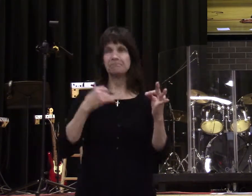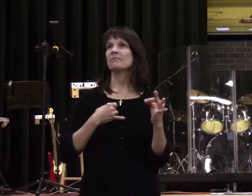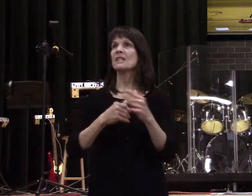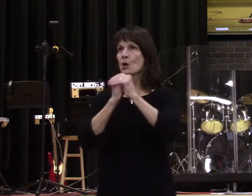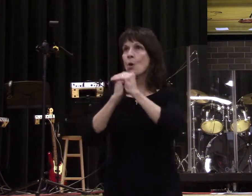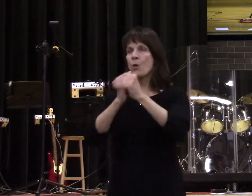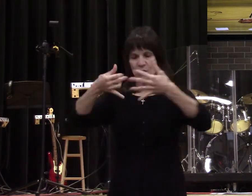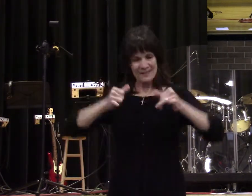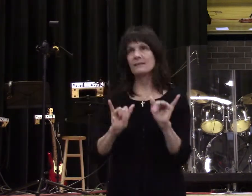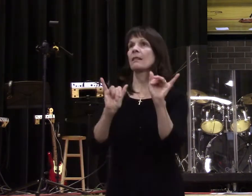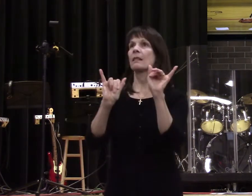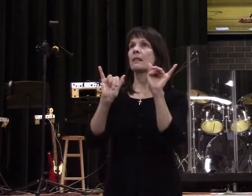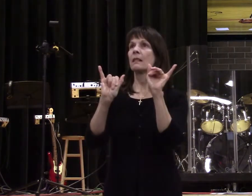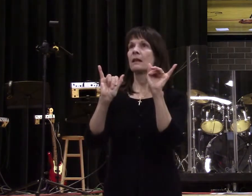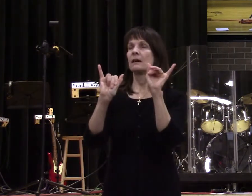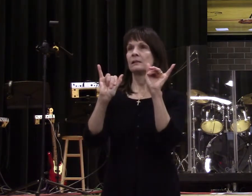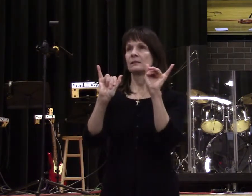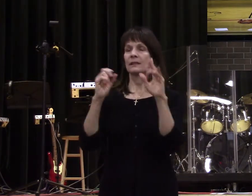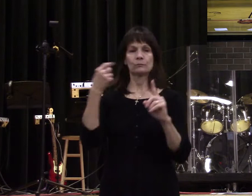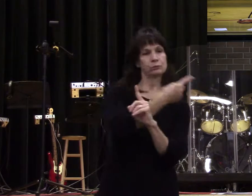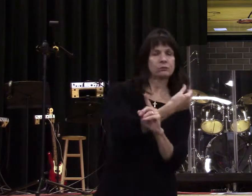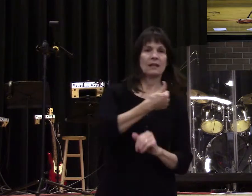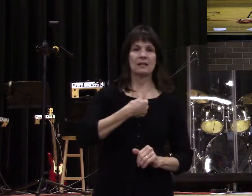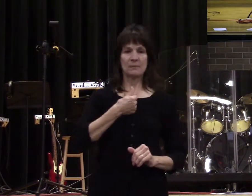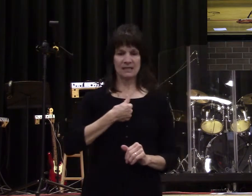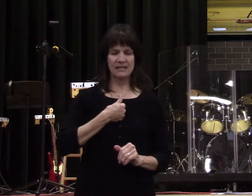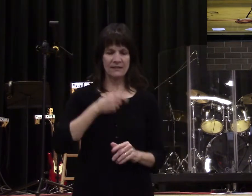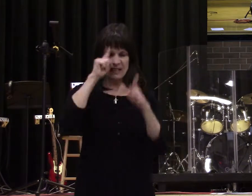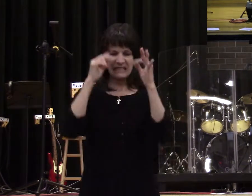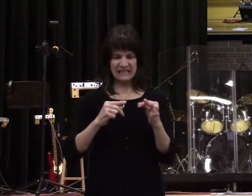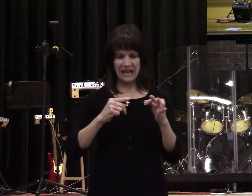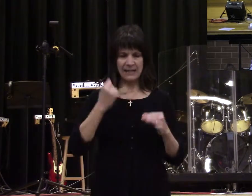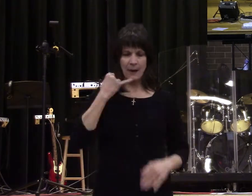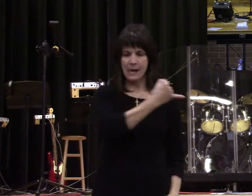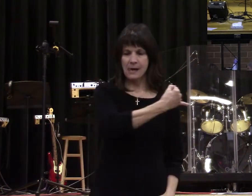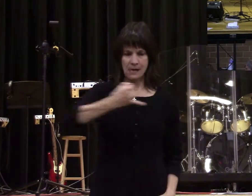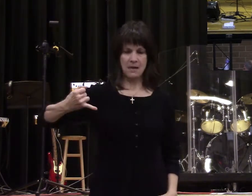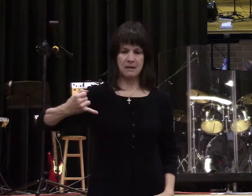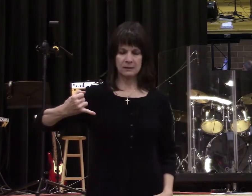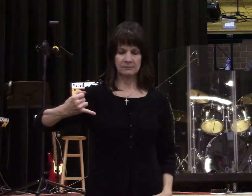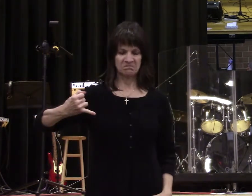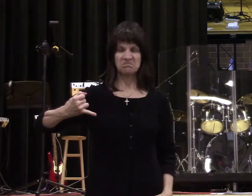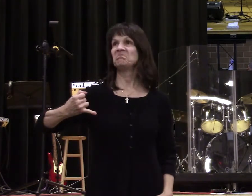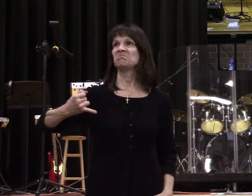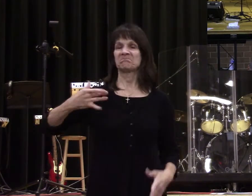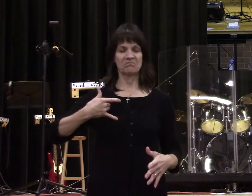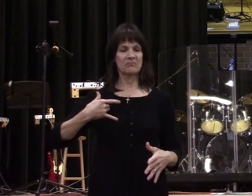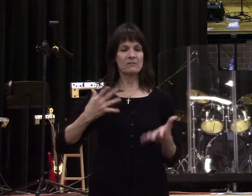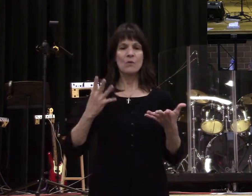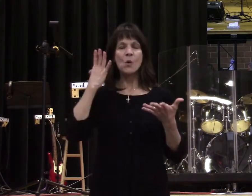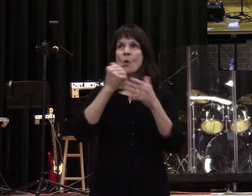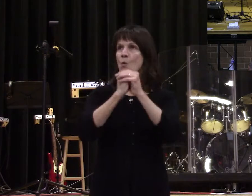know, I've drawn a line in the sand. And in my life, I am going to worship God no matter what. If